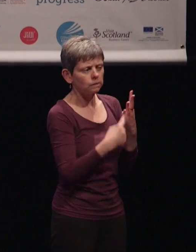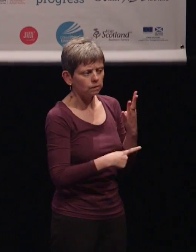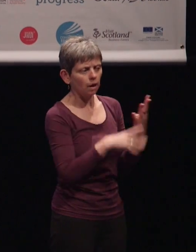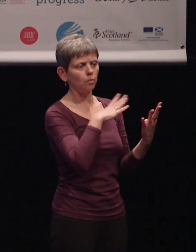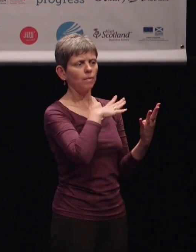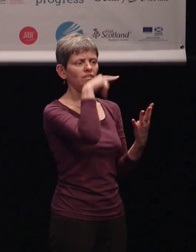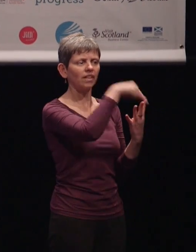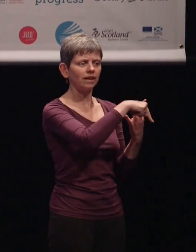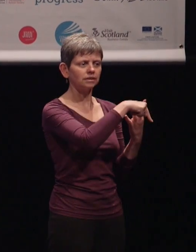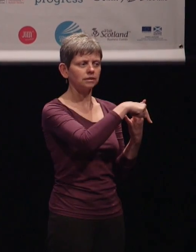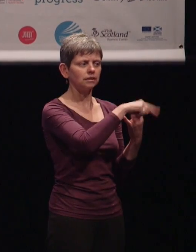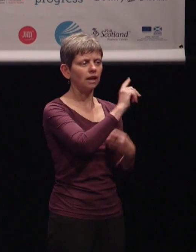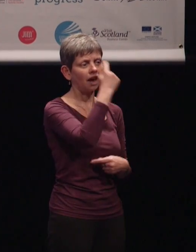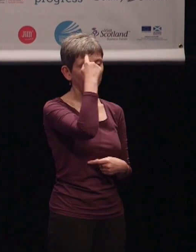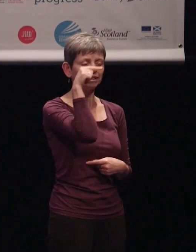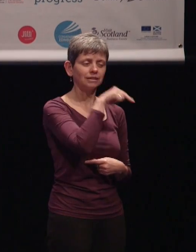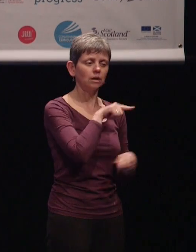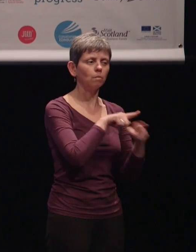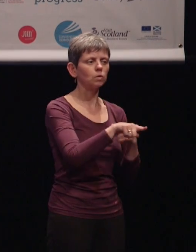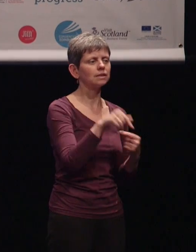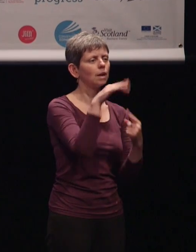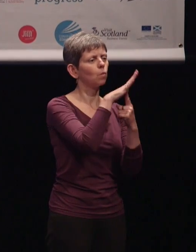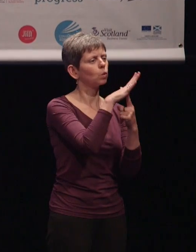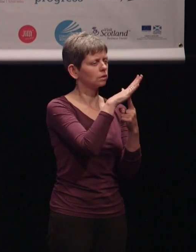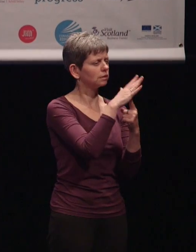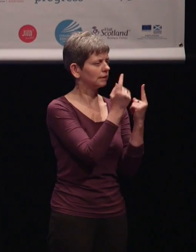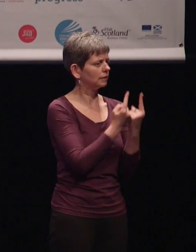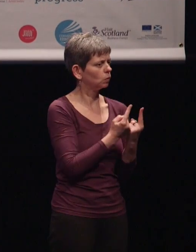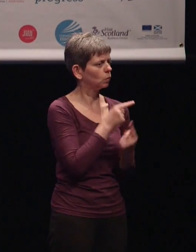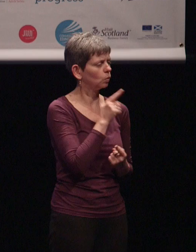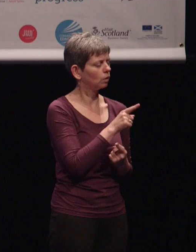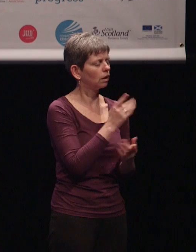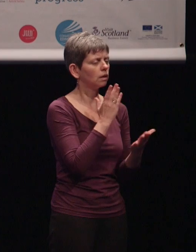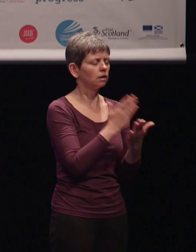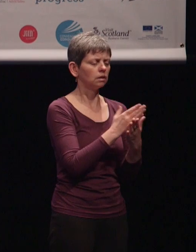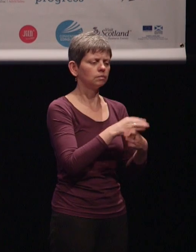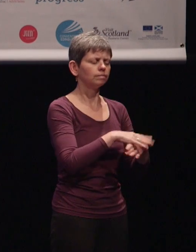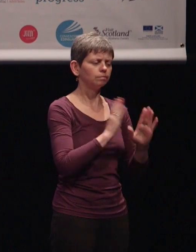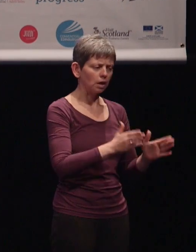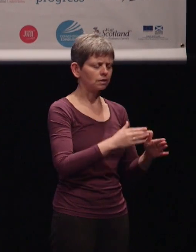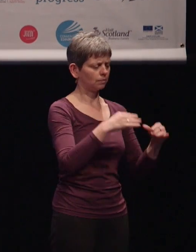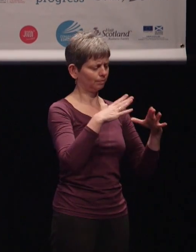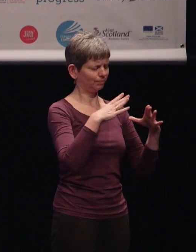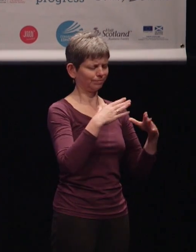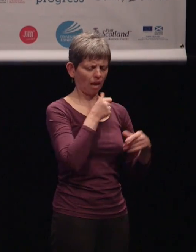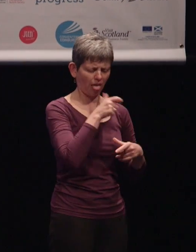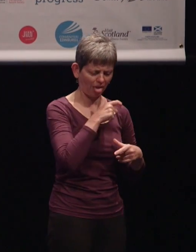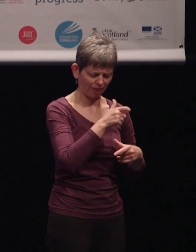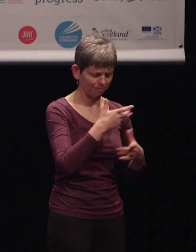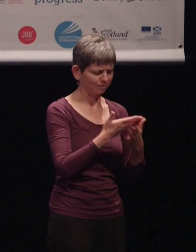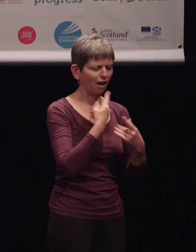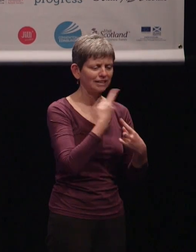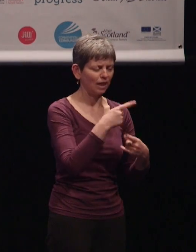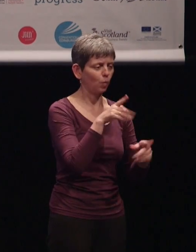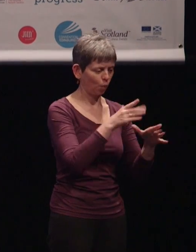actually, one of the most important tools to do your preparatory work. I can't even translate